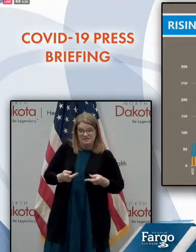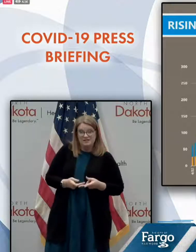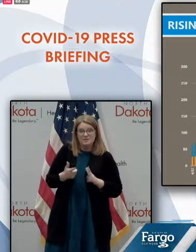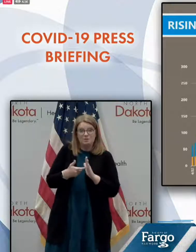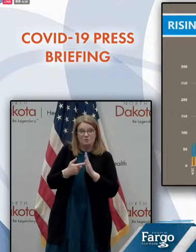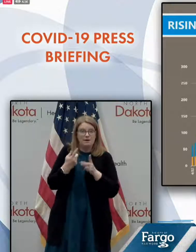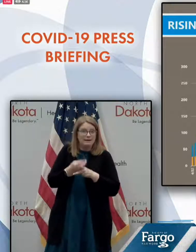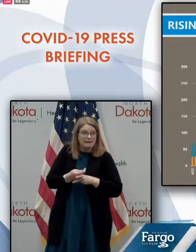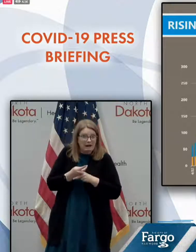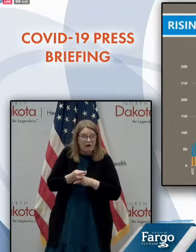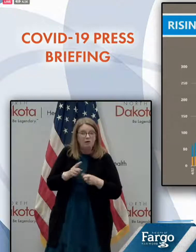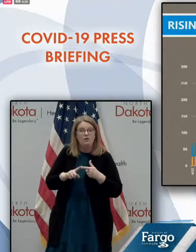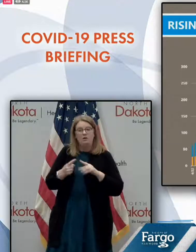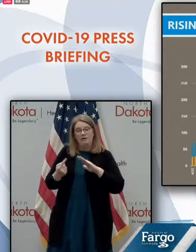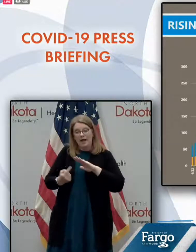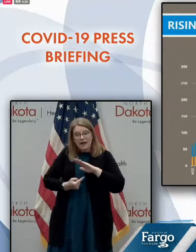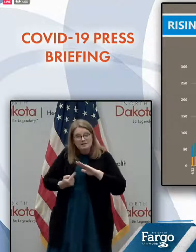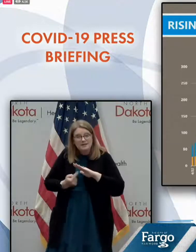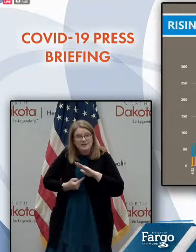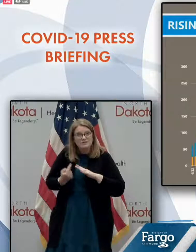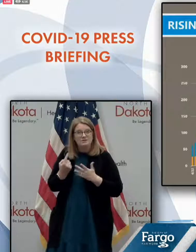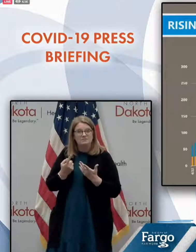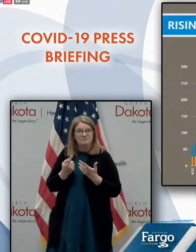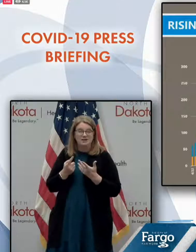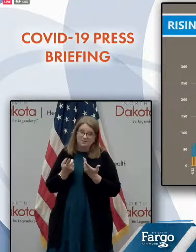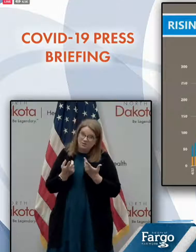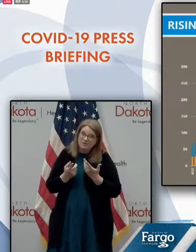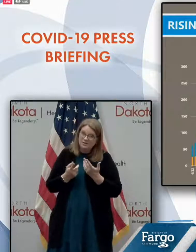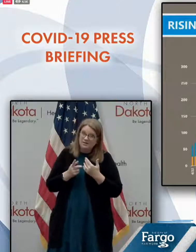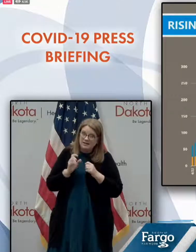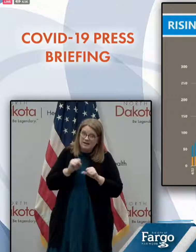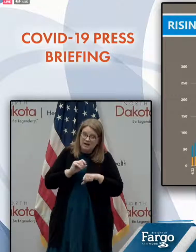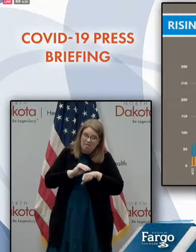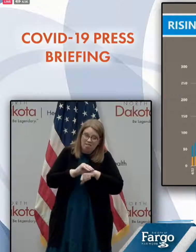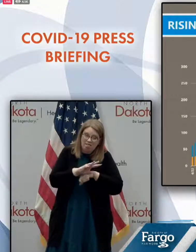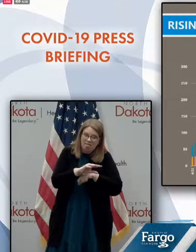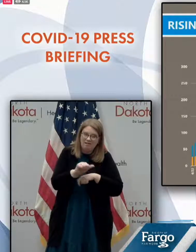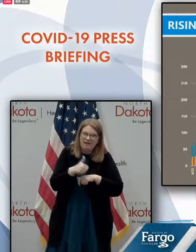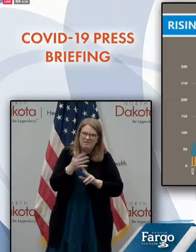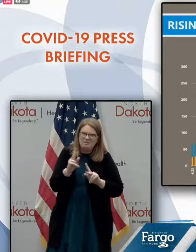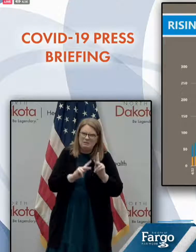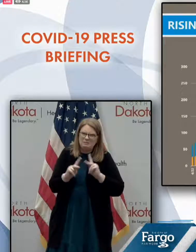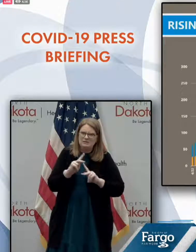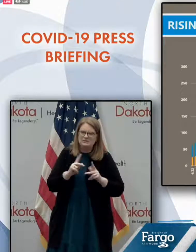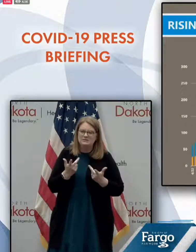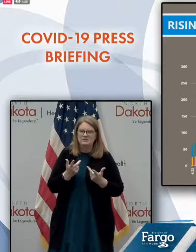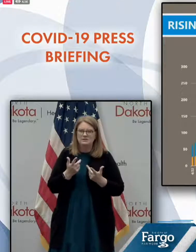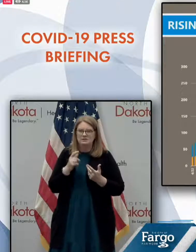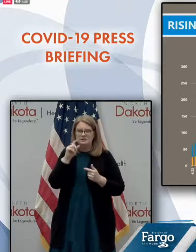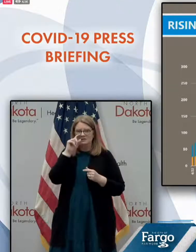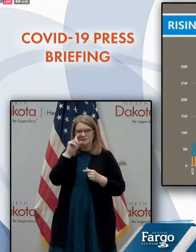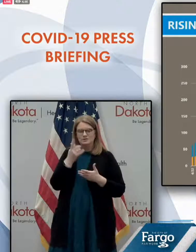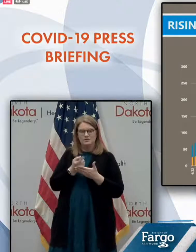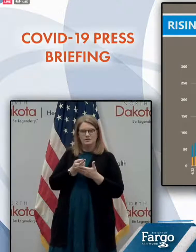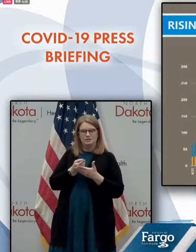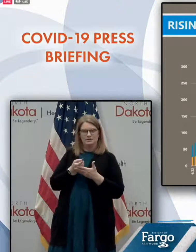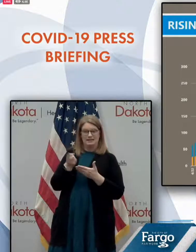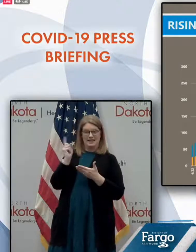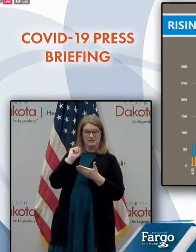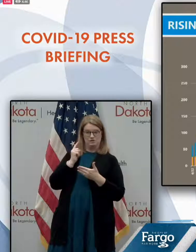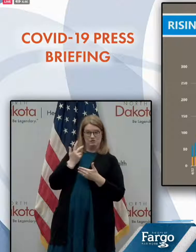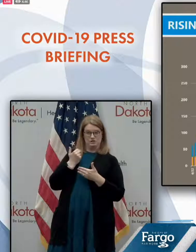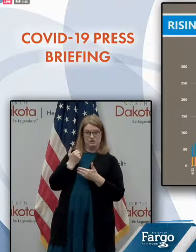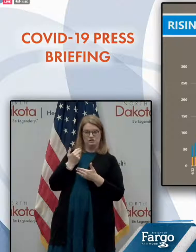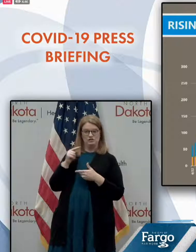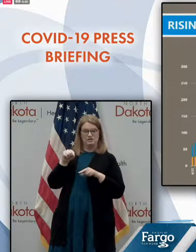require isolation, they create risk for other residents. That's up 13 residents from prior week